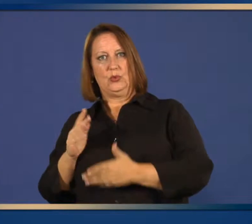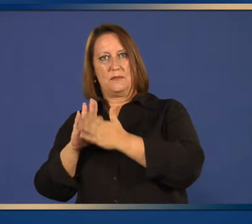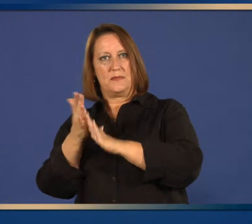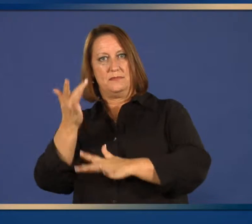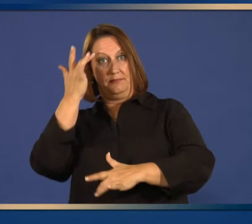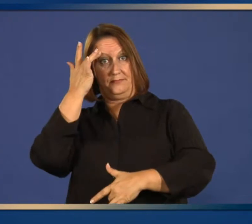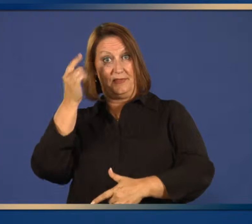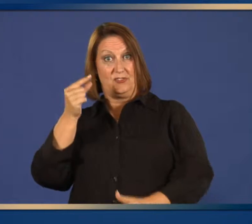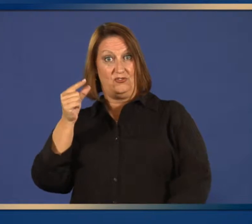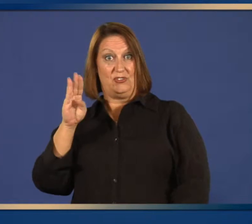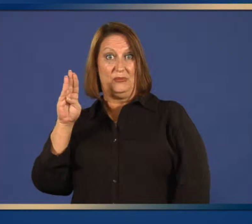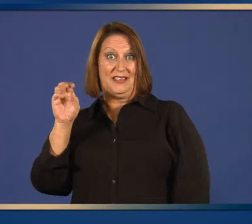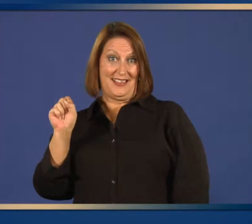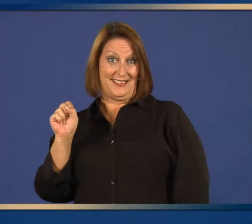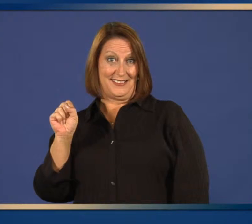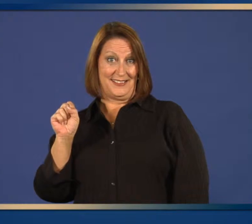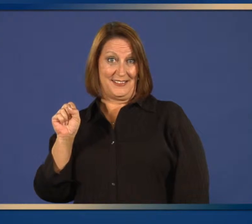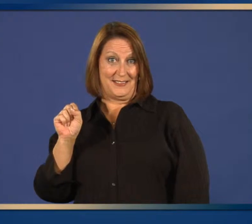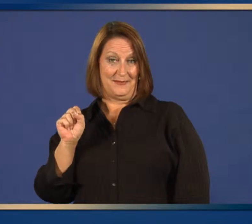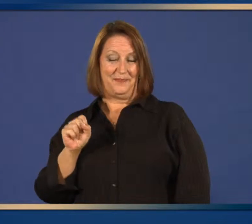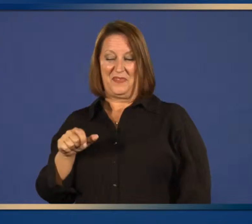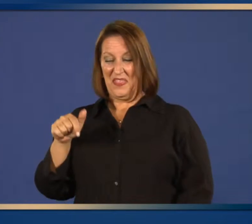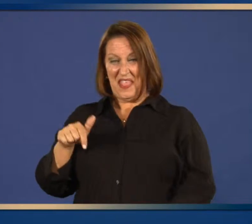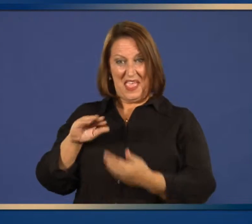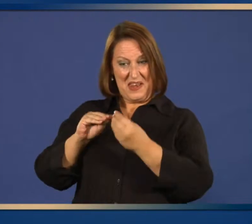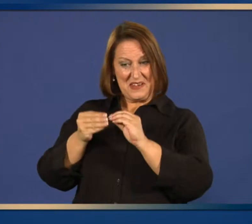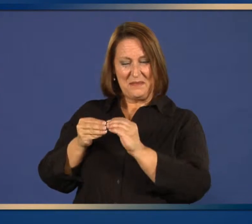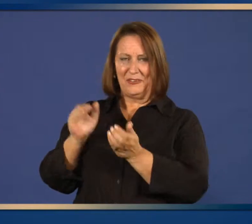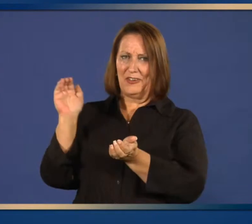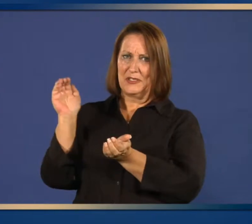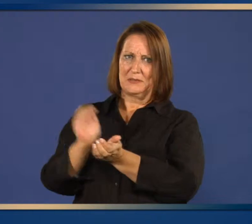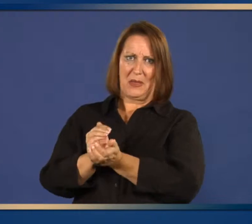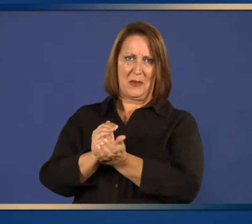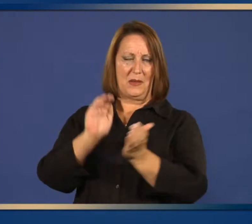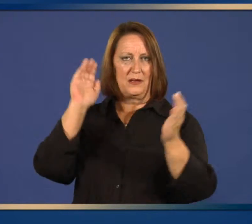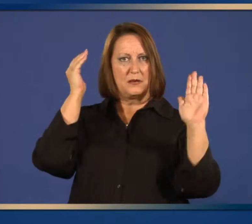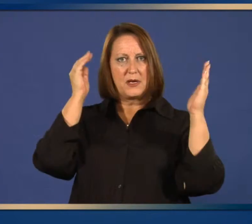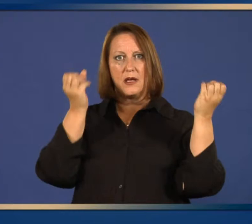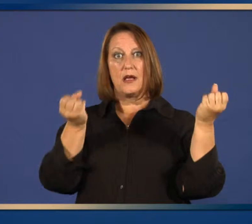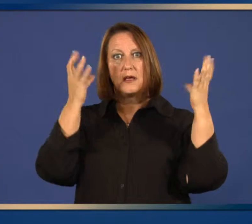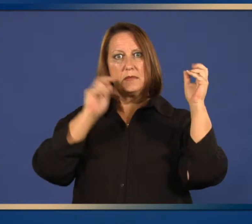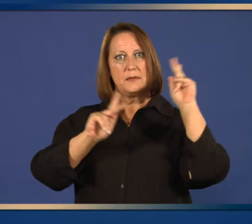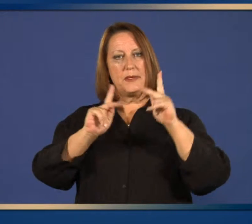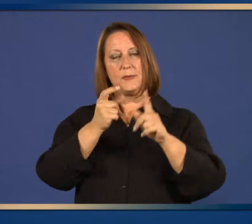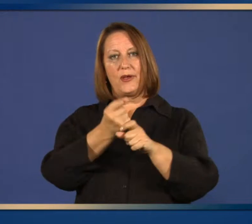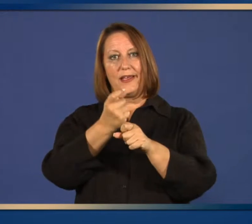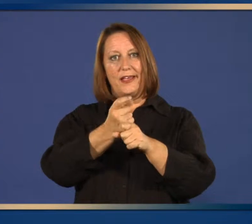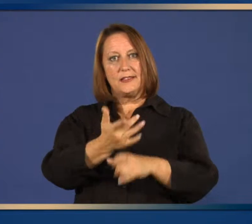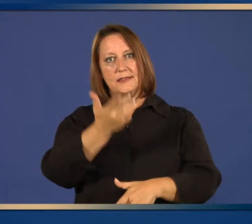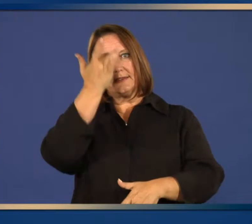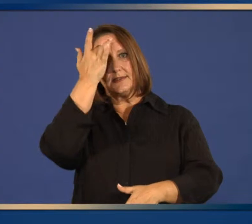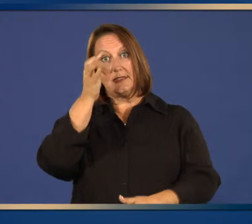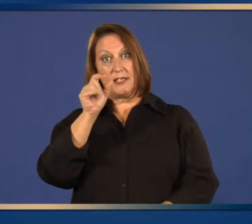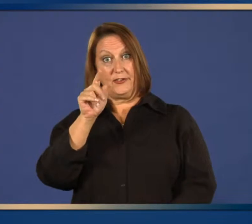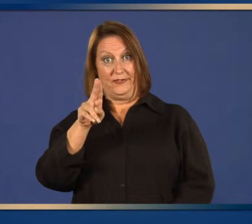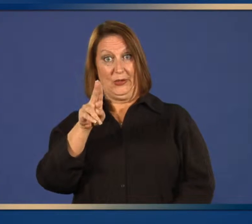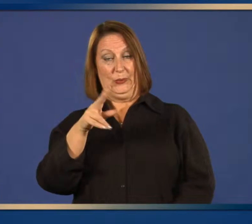This is much lower than the risk of severe influenza, which can be prevented by